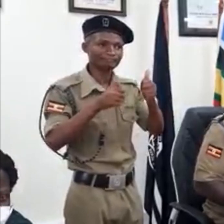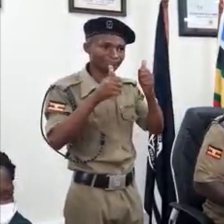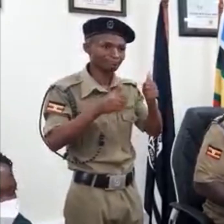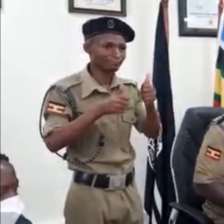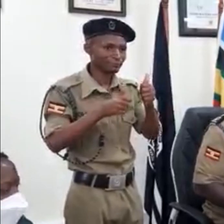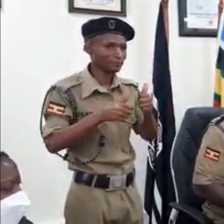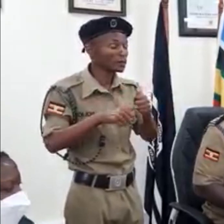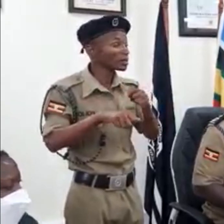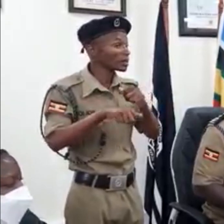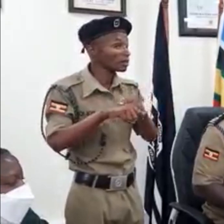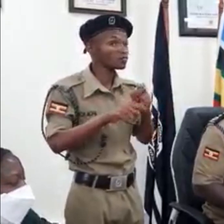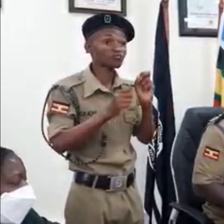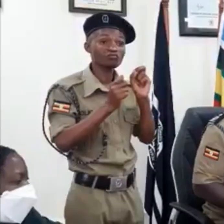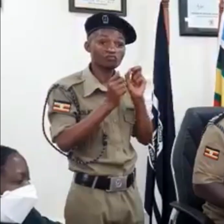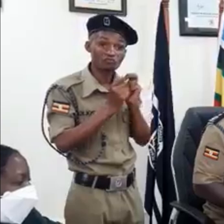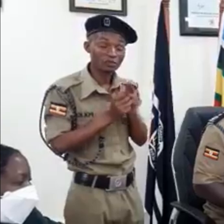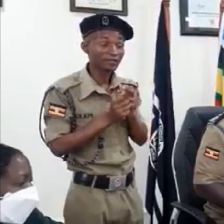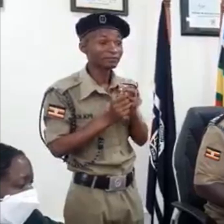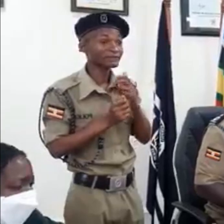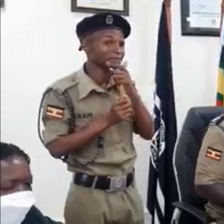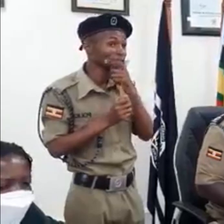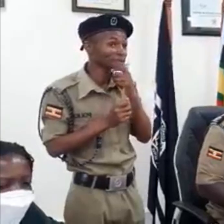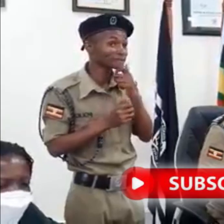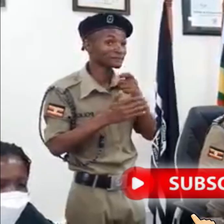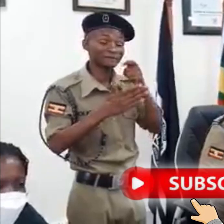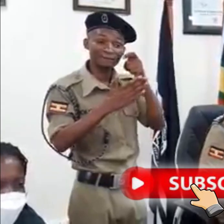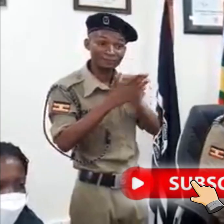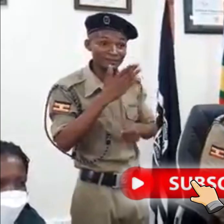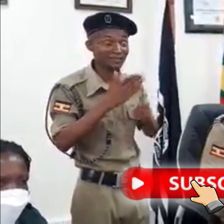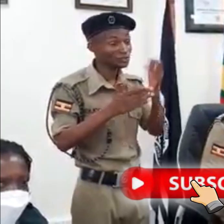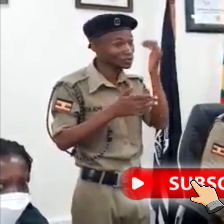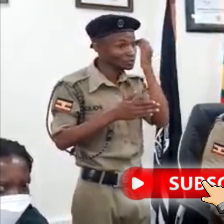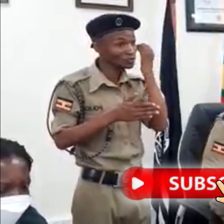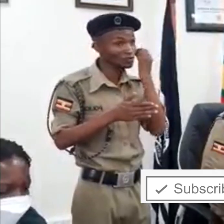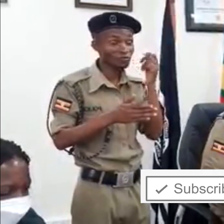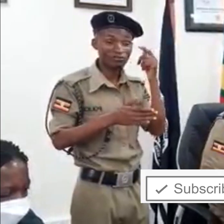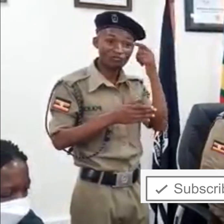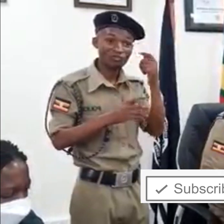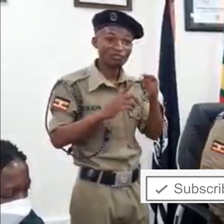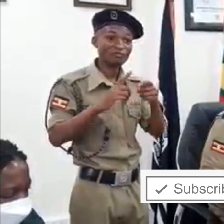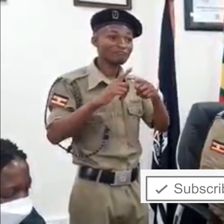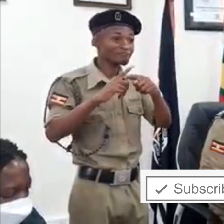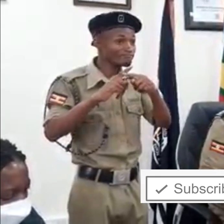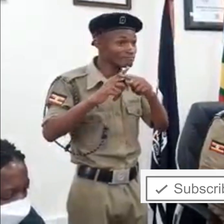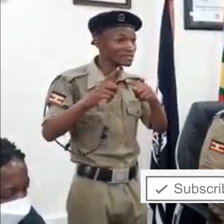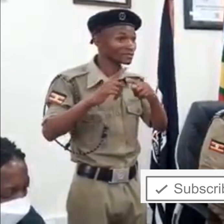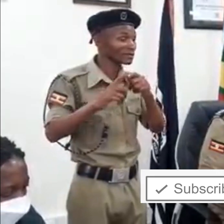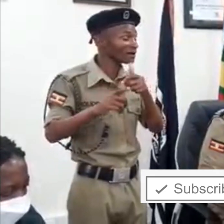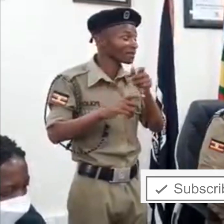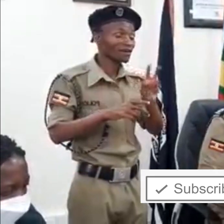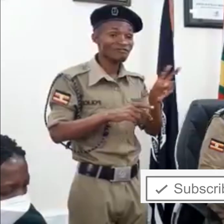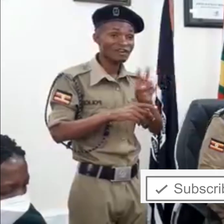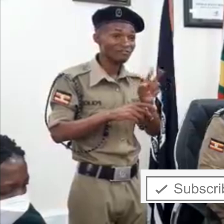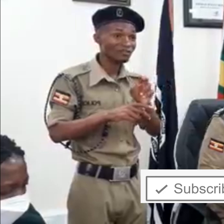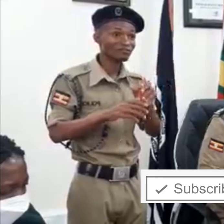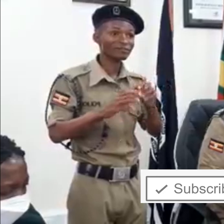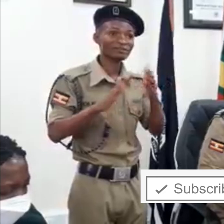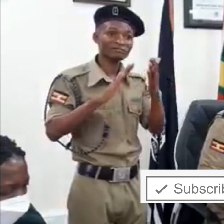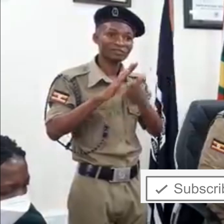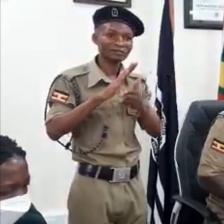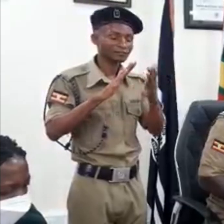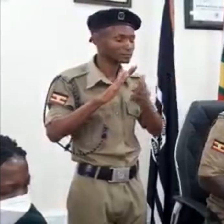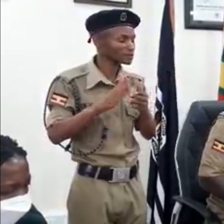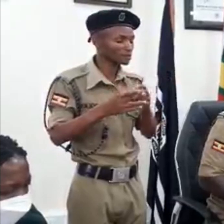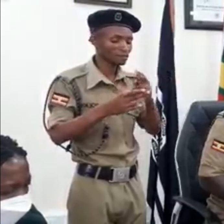So far, 12 suspects have been charged to court for murder and related conspiracies.